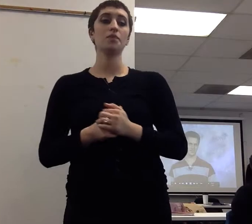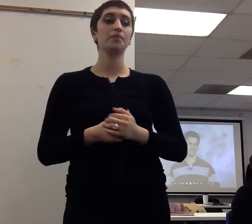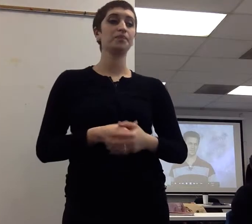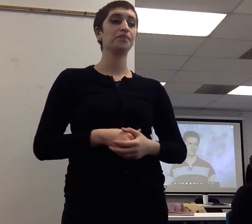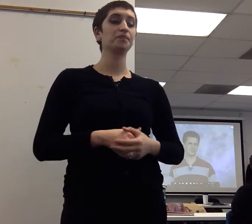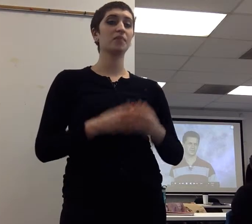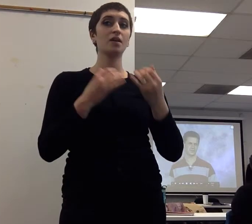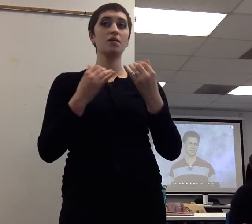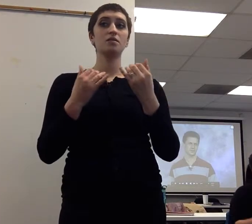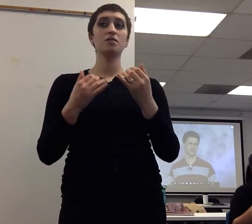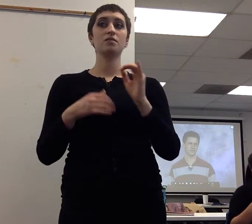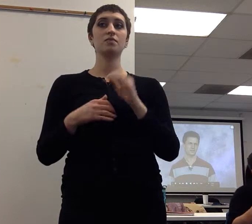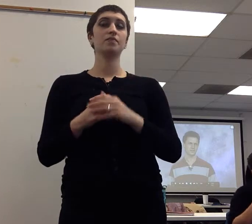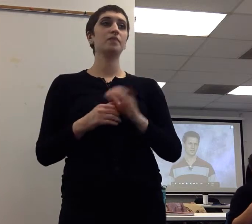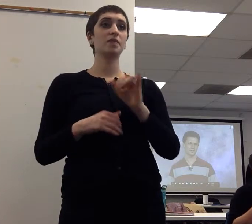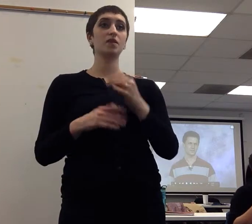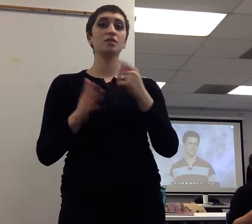restriction.